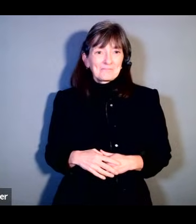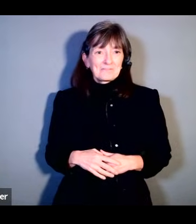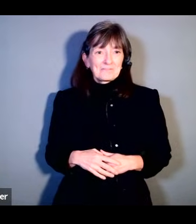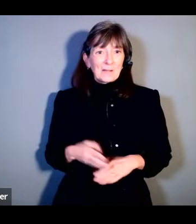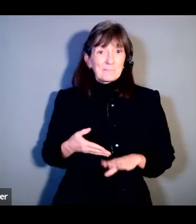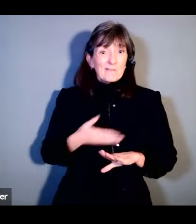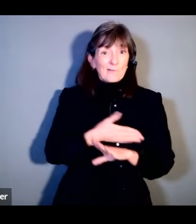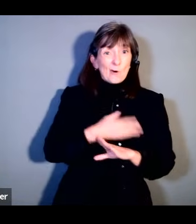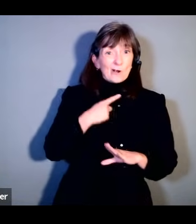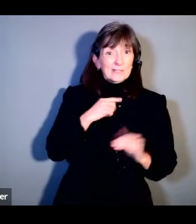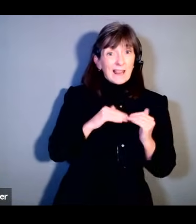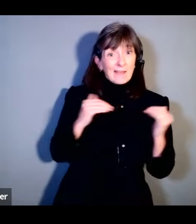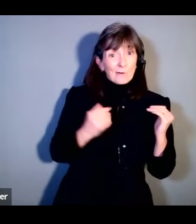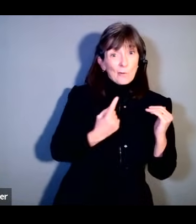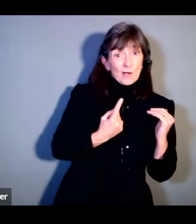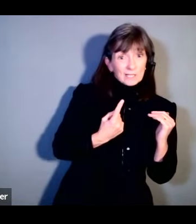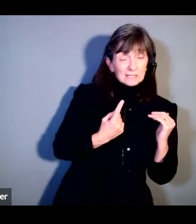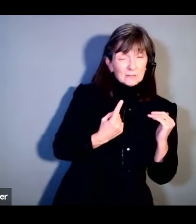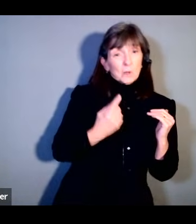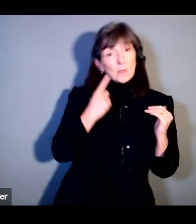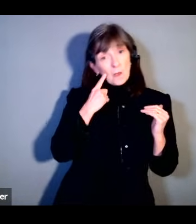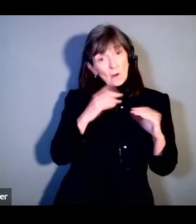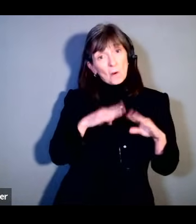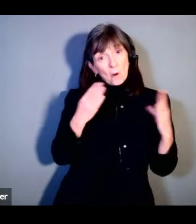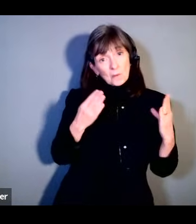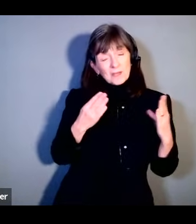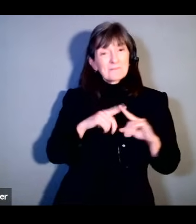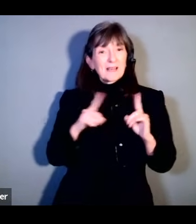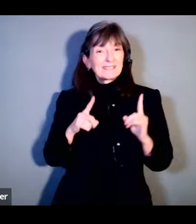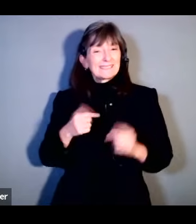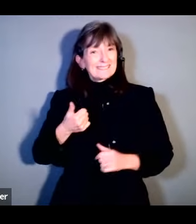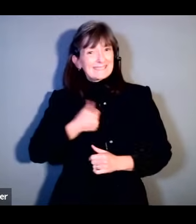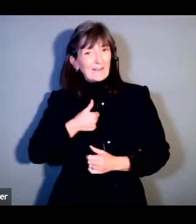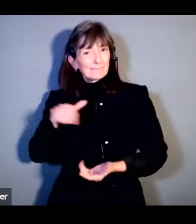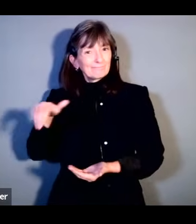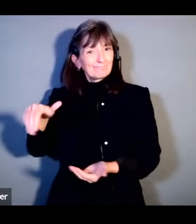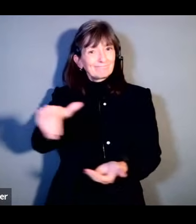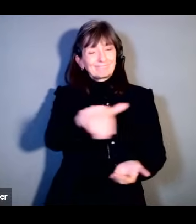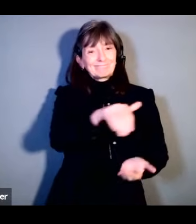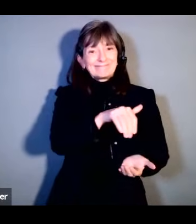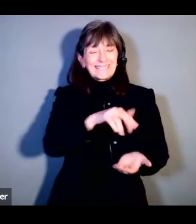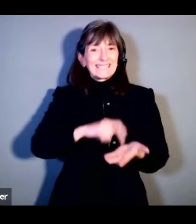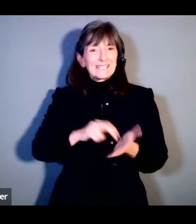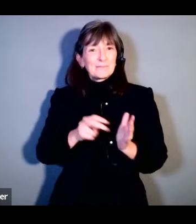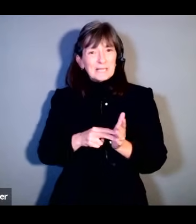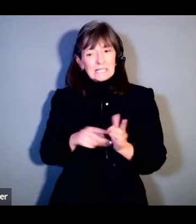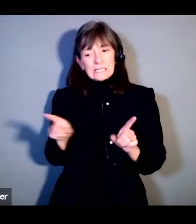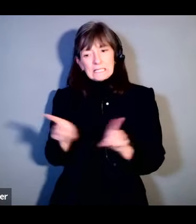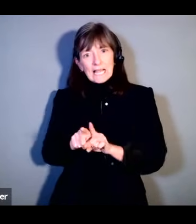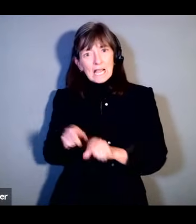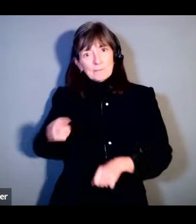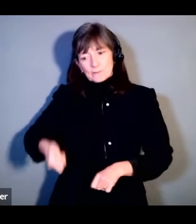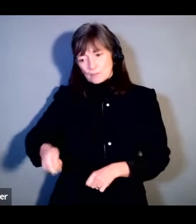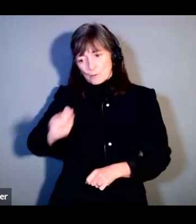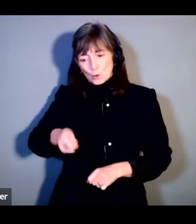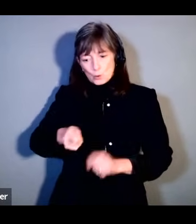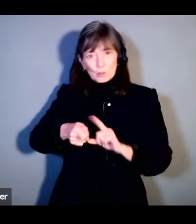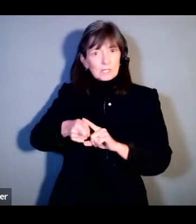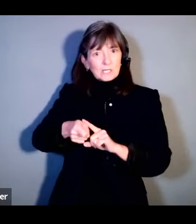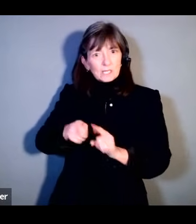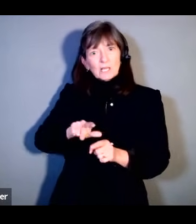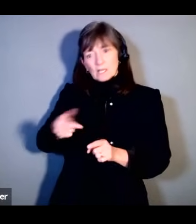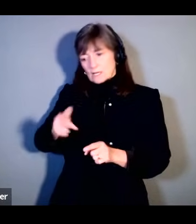level 1, but, the issue with self-serve is that everybody is handling the same spoon, everybody is